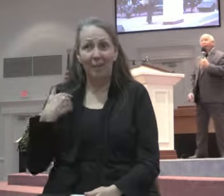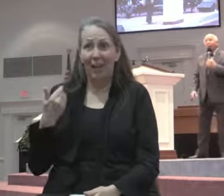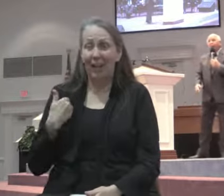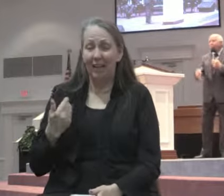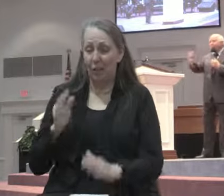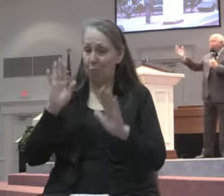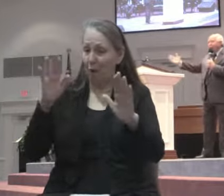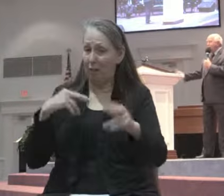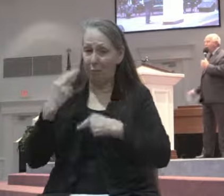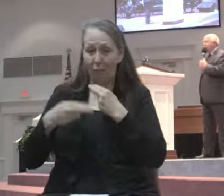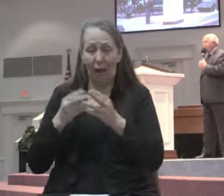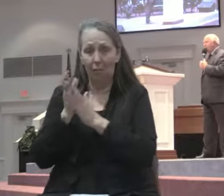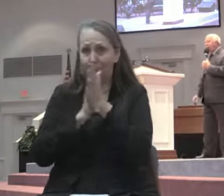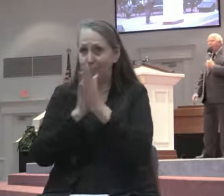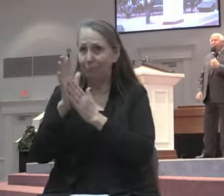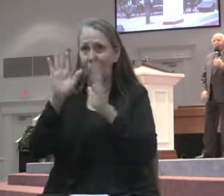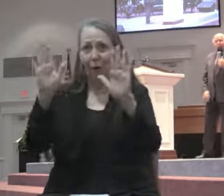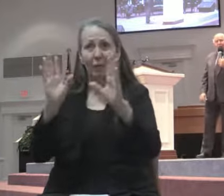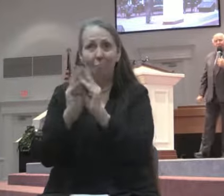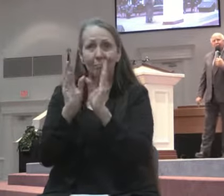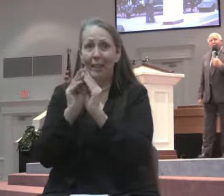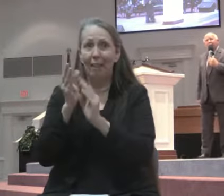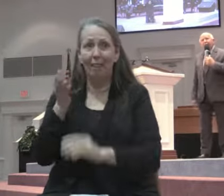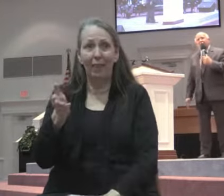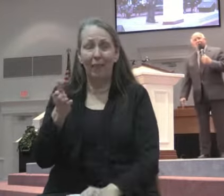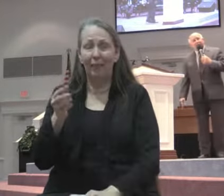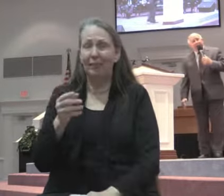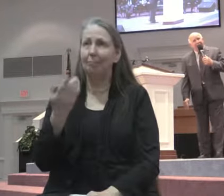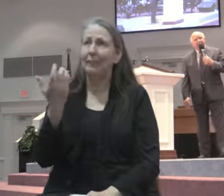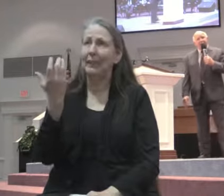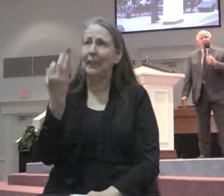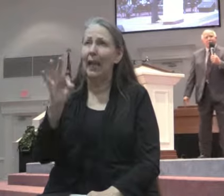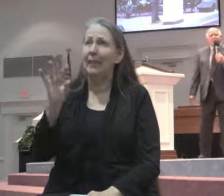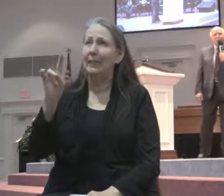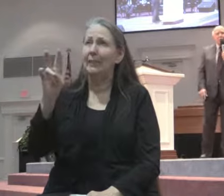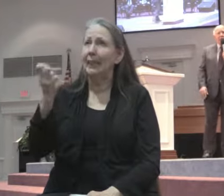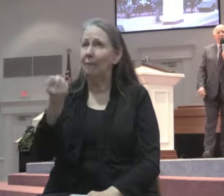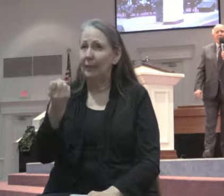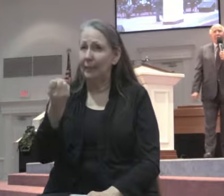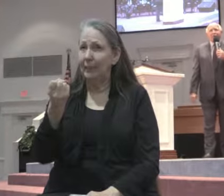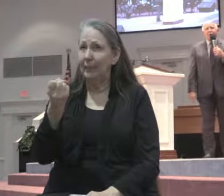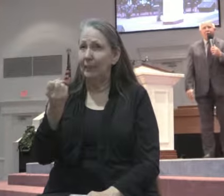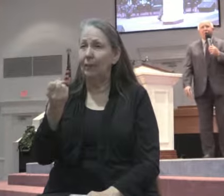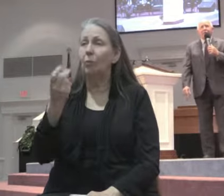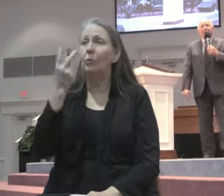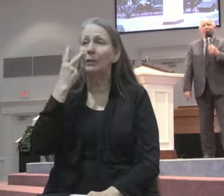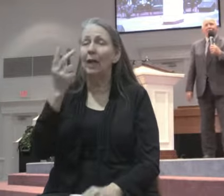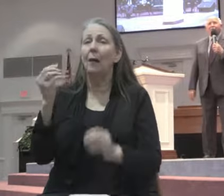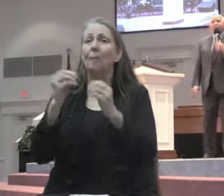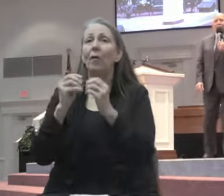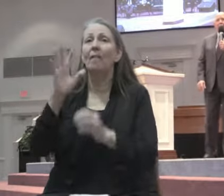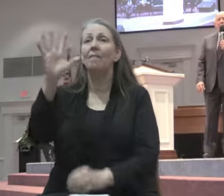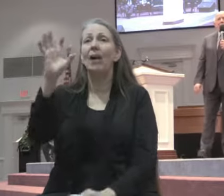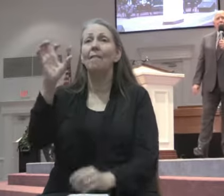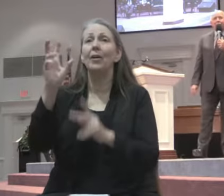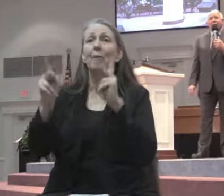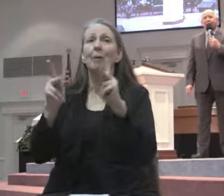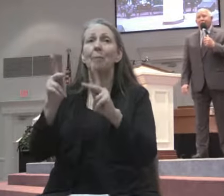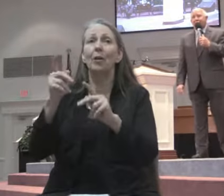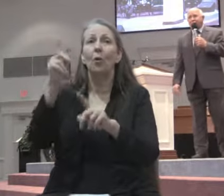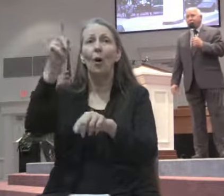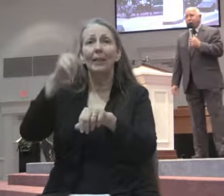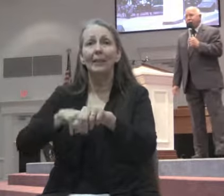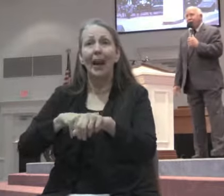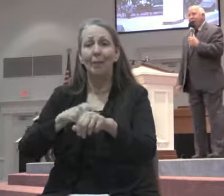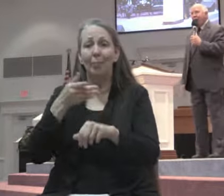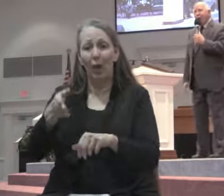great revival back in the 1970s. We were able to see more than 500 people at one time